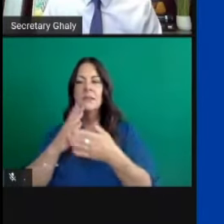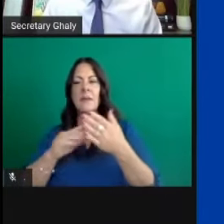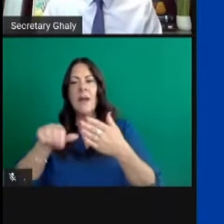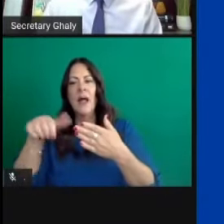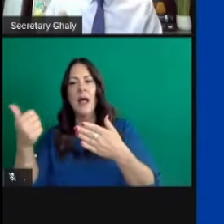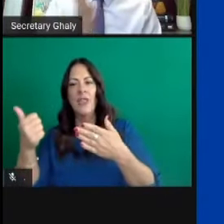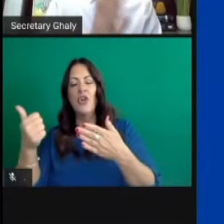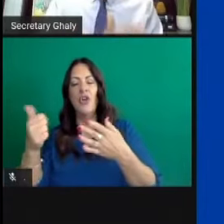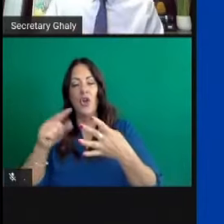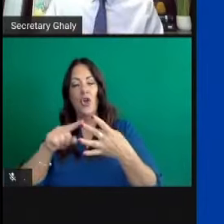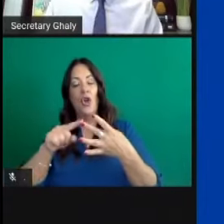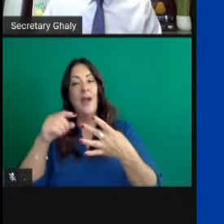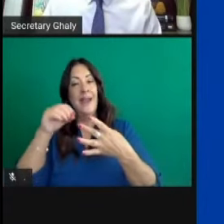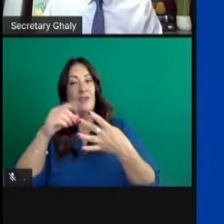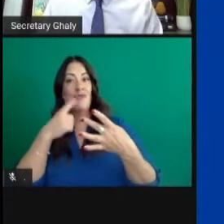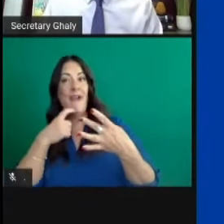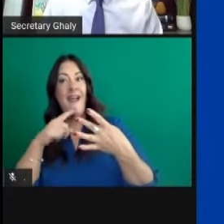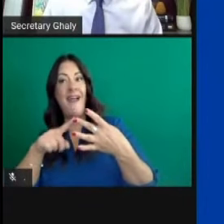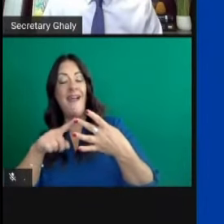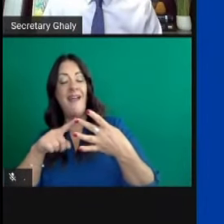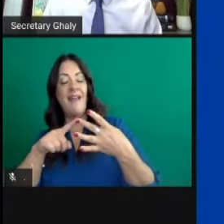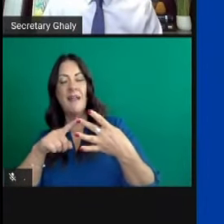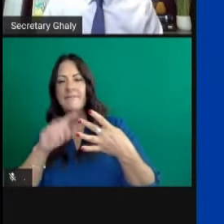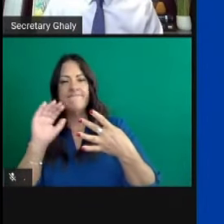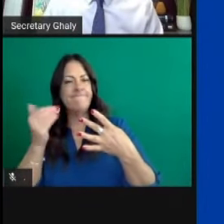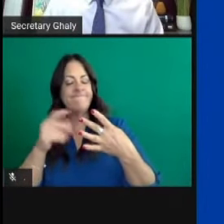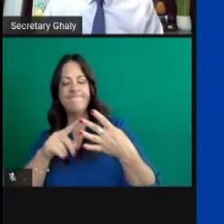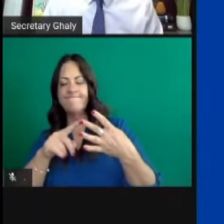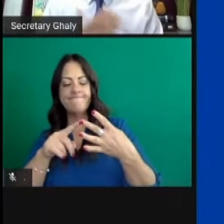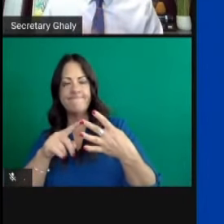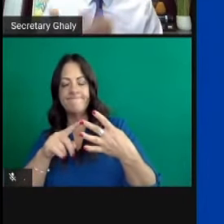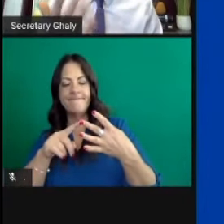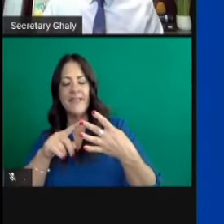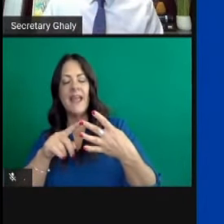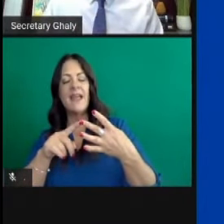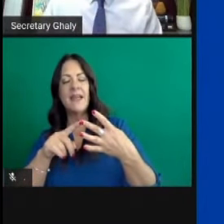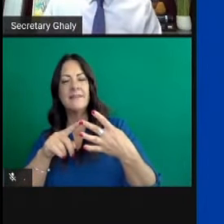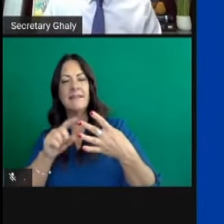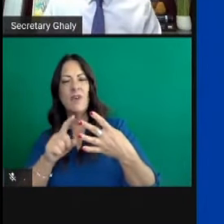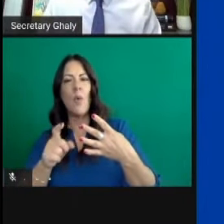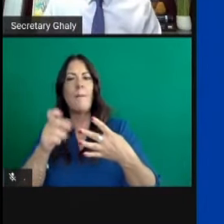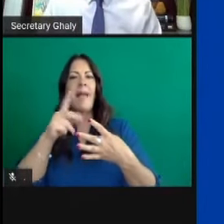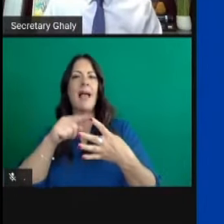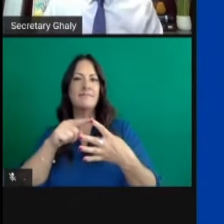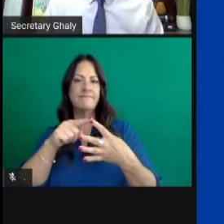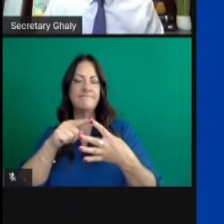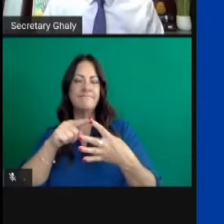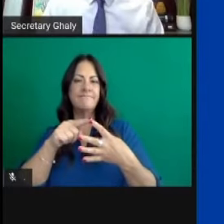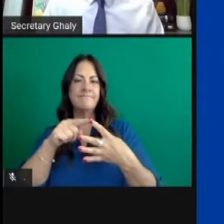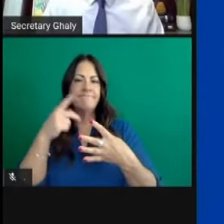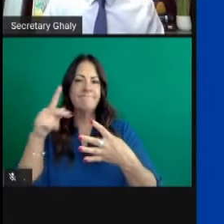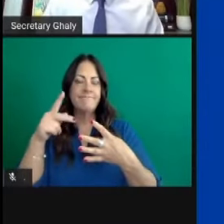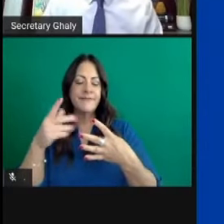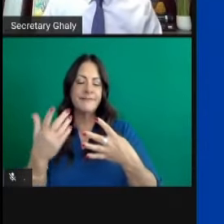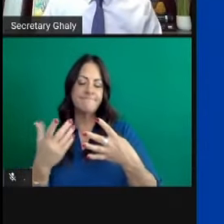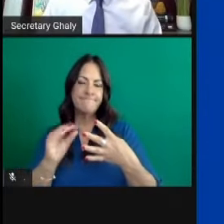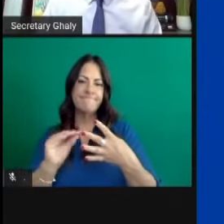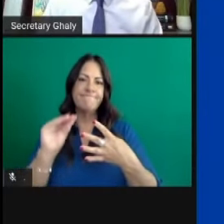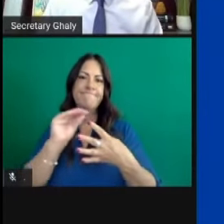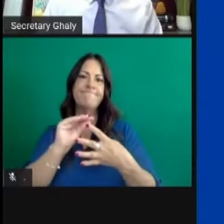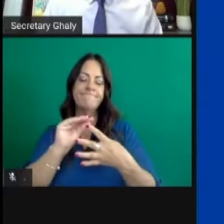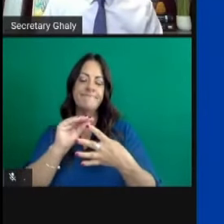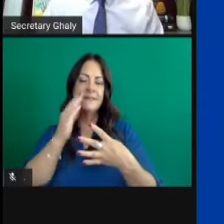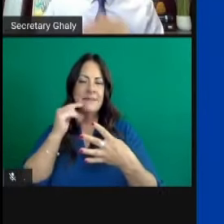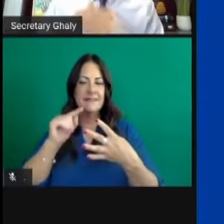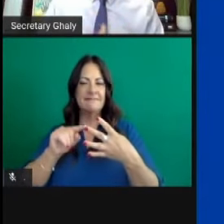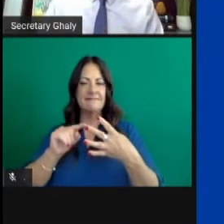in red and have seen their data suggest that maybe they would be moving back to purple if things